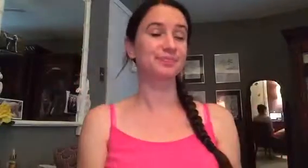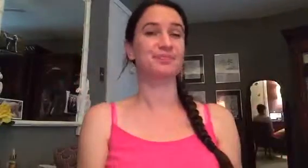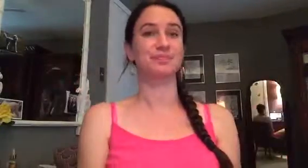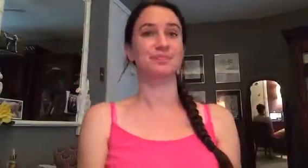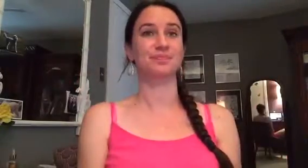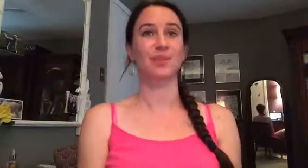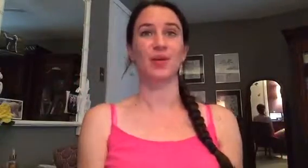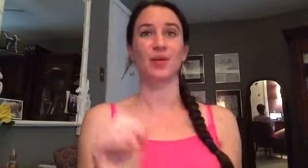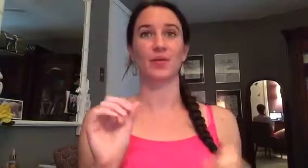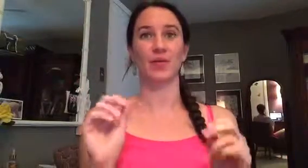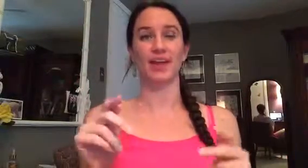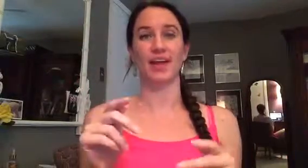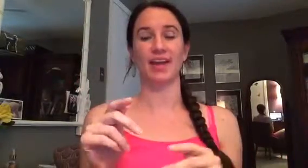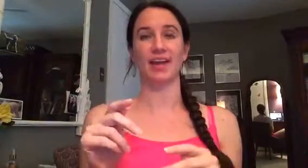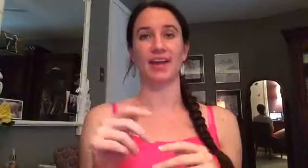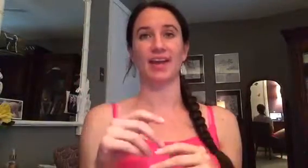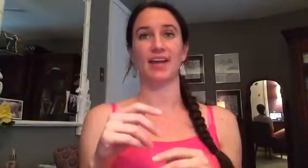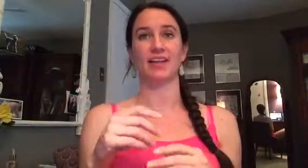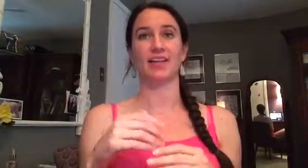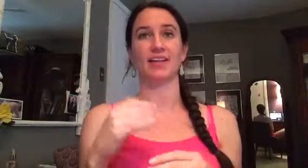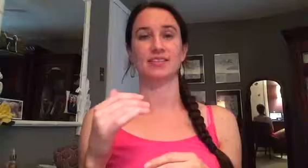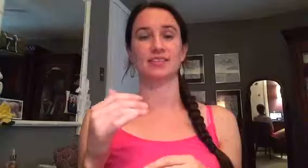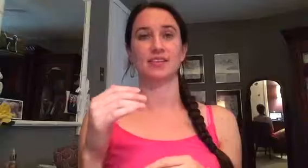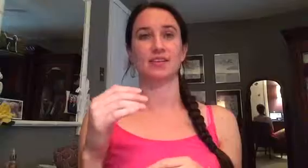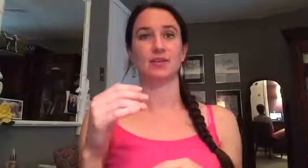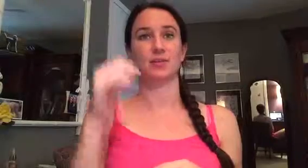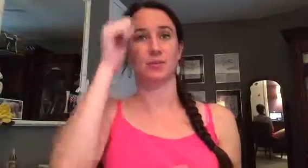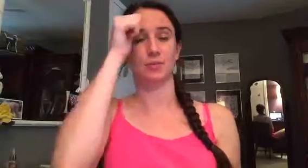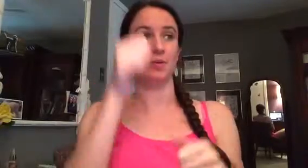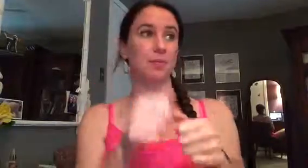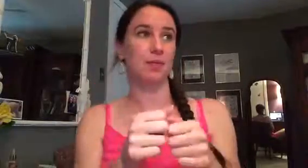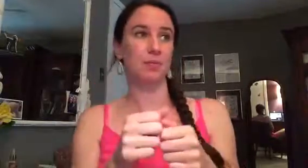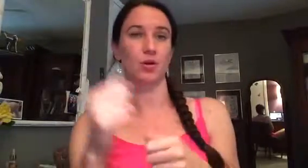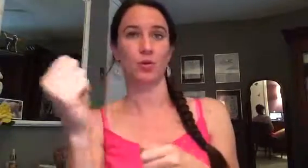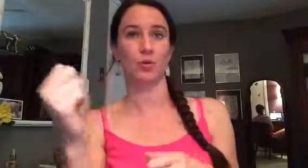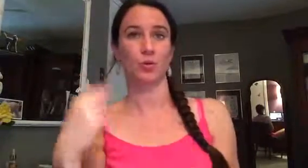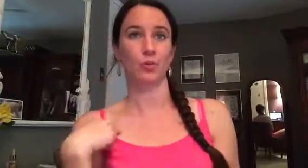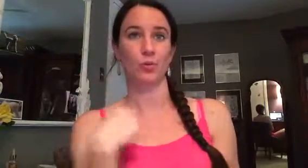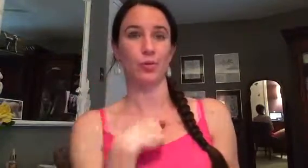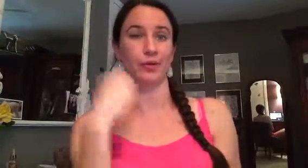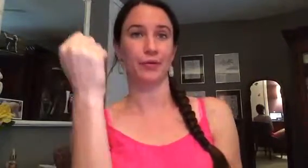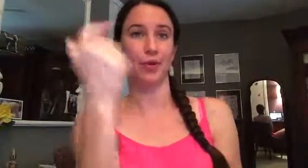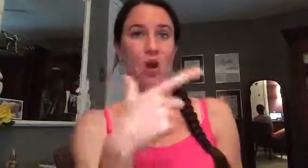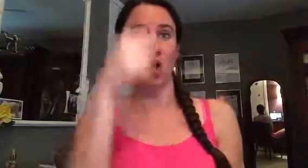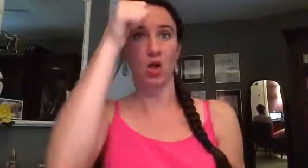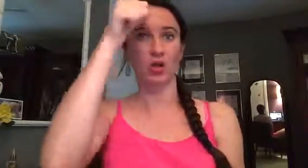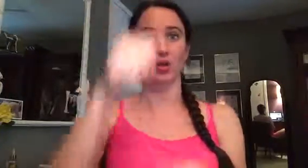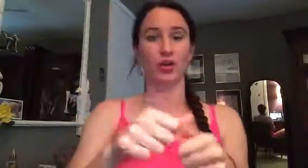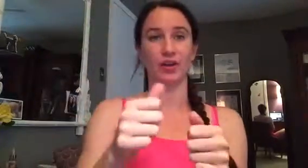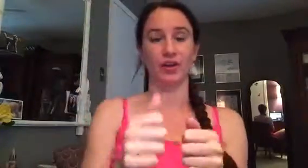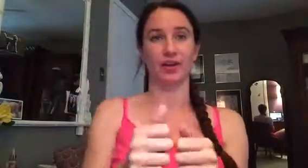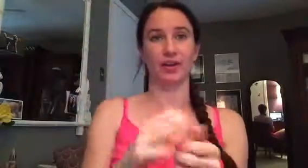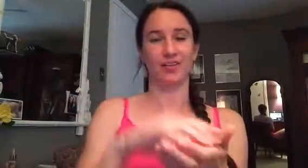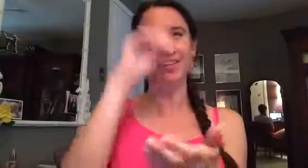Let's remember that we're all learning together, and that you can help your neighbor as we solve